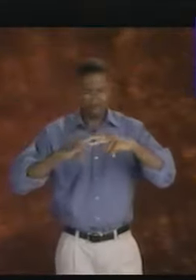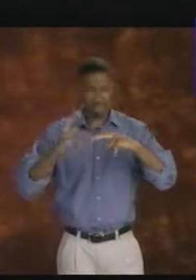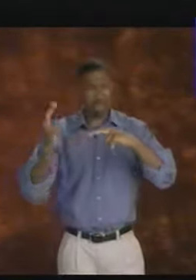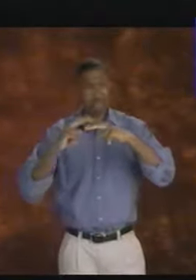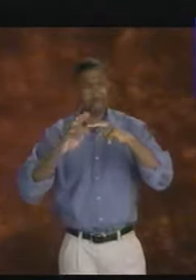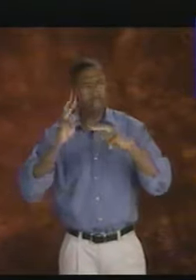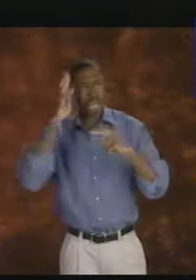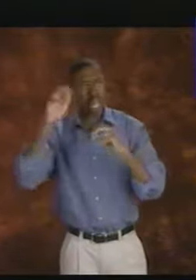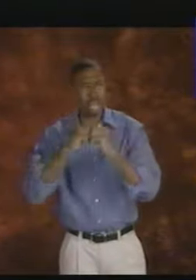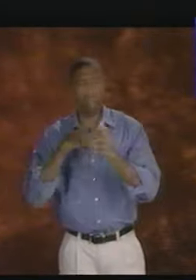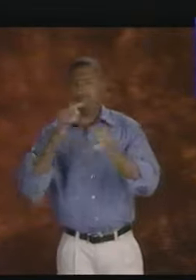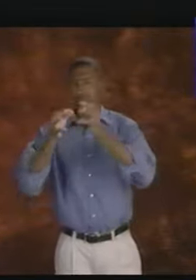it to stick together?